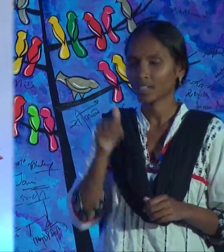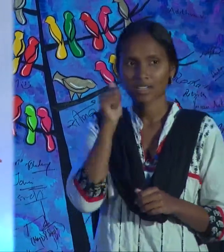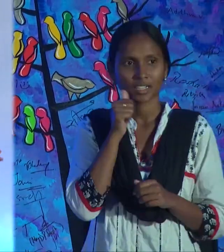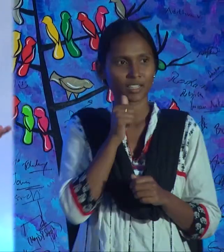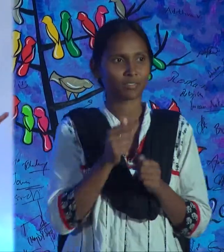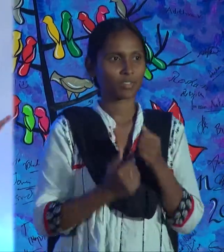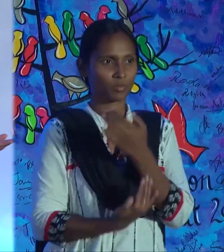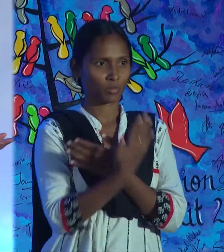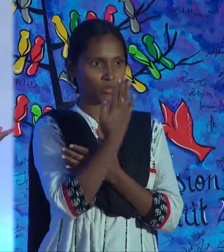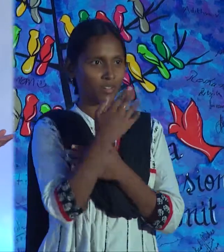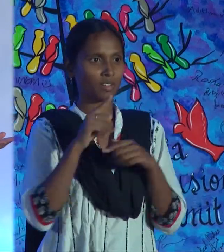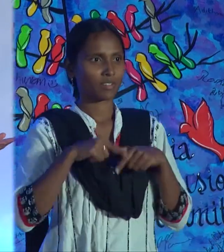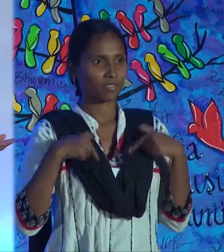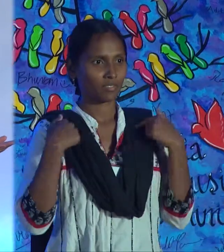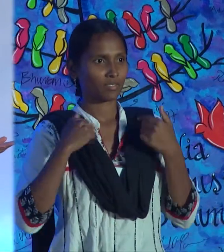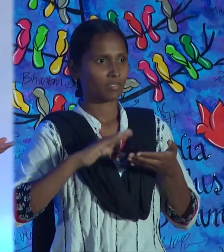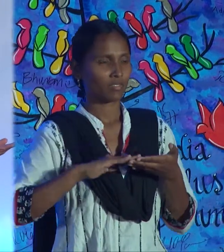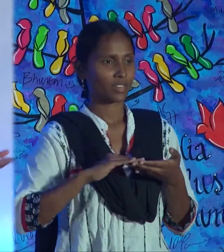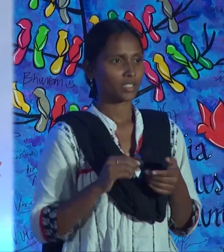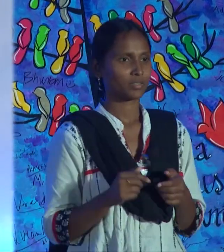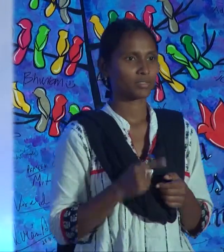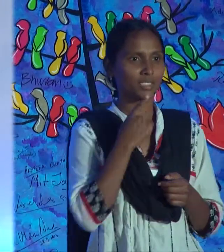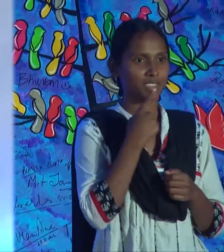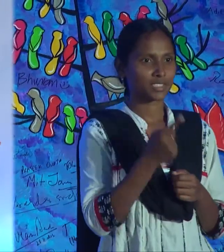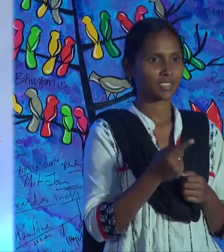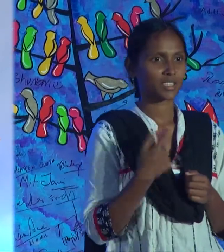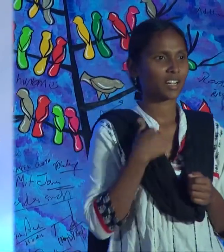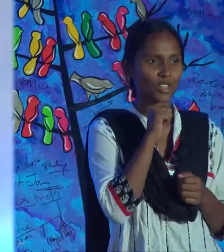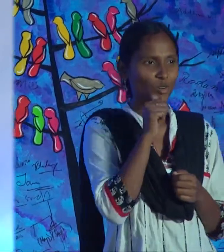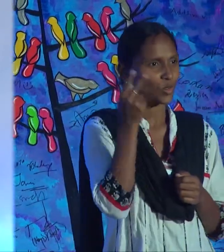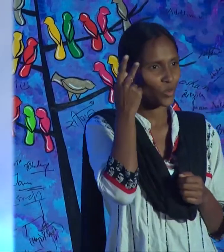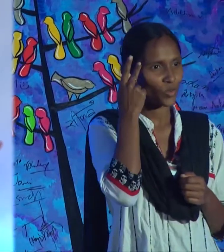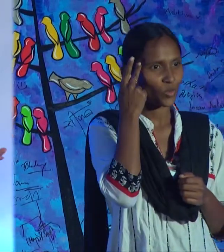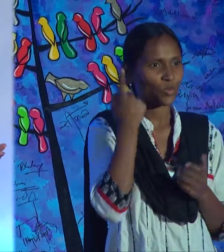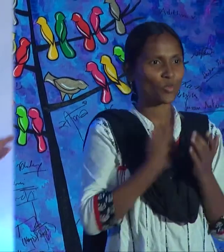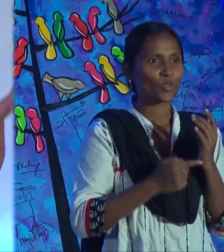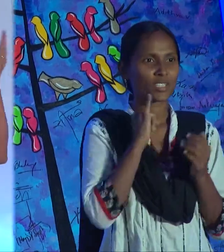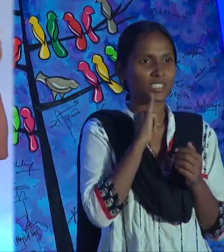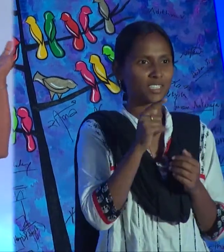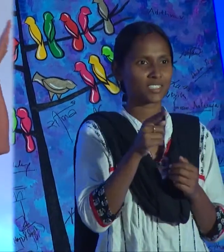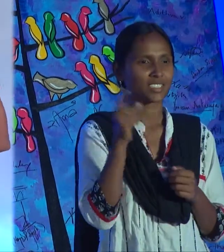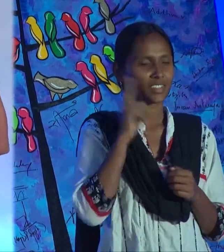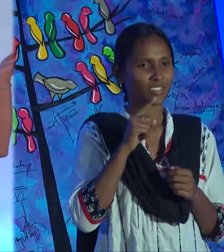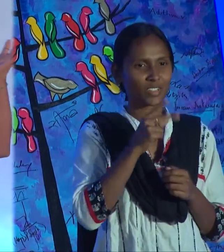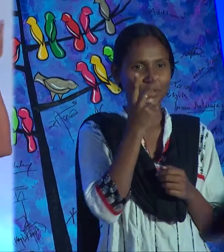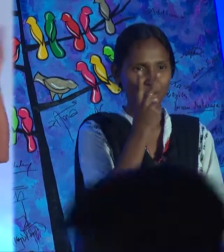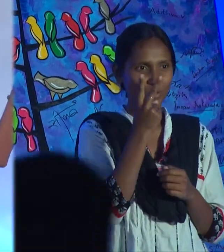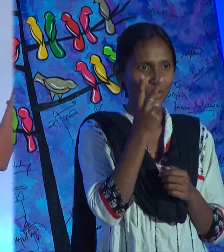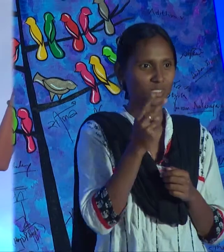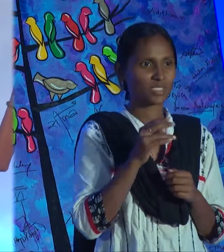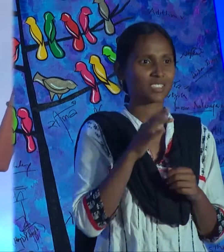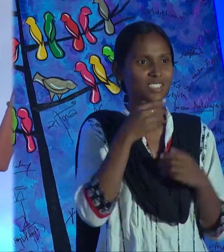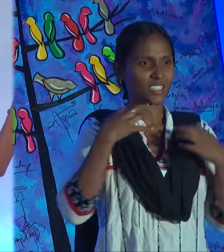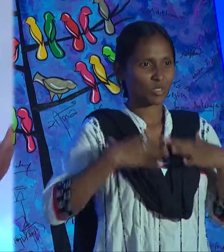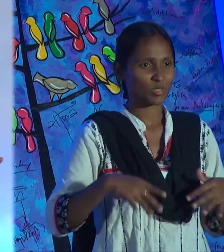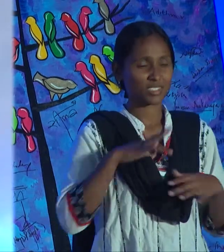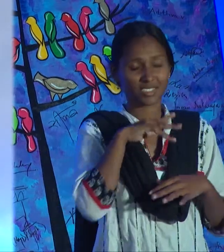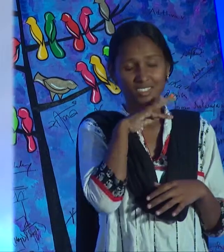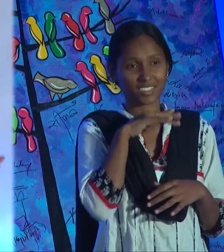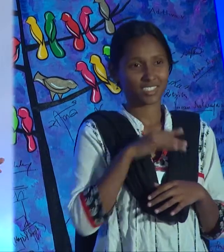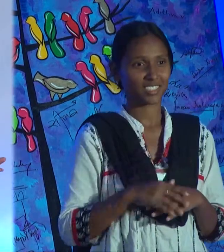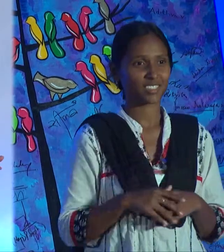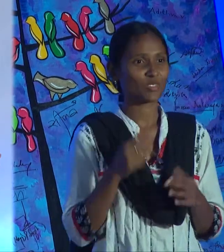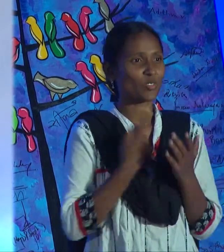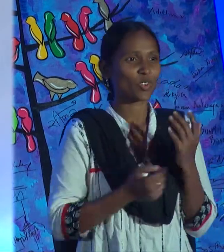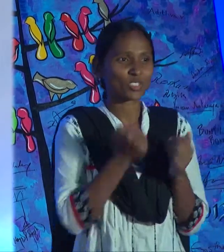every morning the wife looks at it and says, I don't know what it is. She washes the clothes, but the clothes are so dirty. I don't know